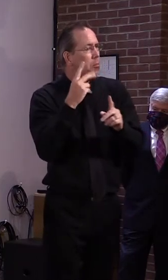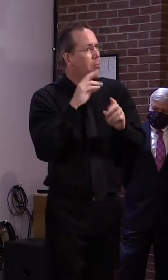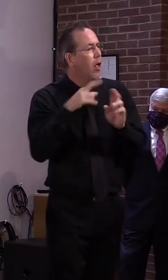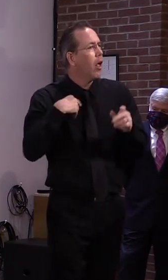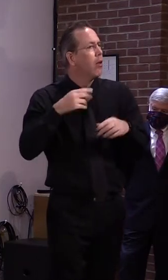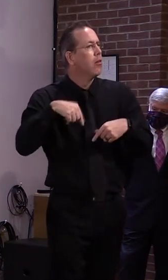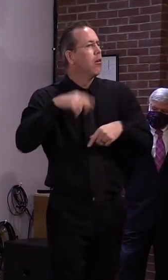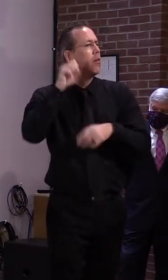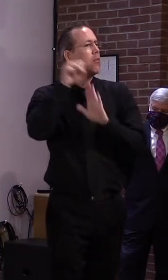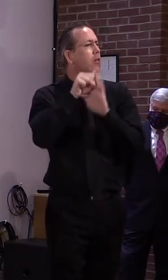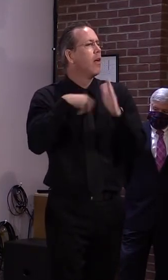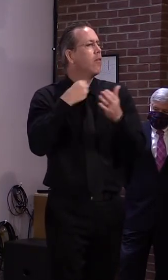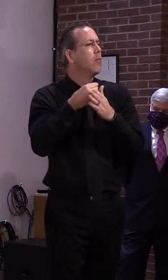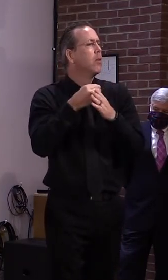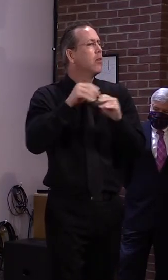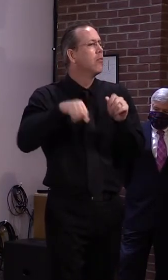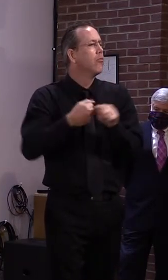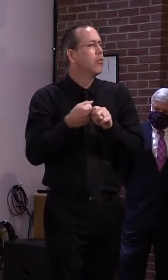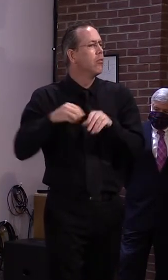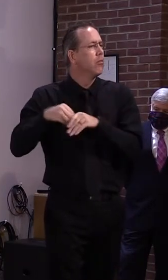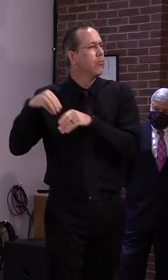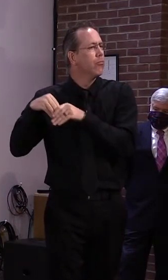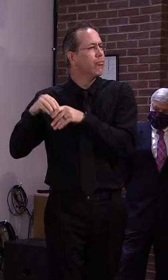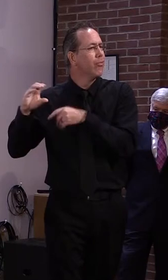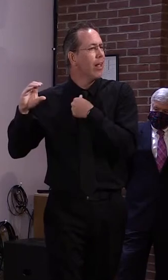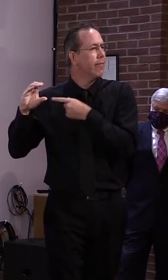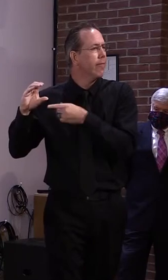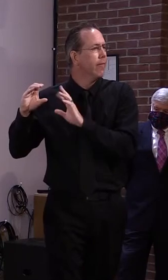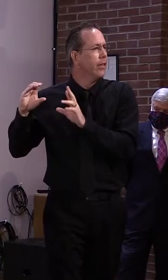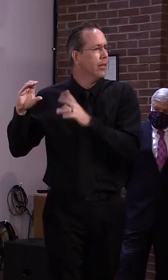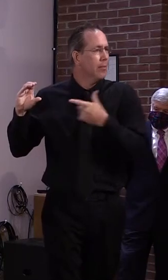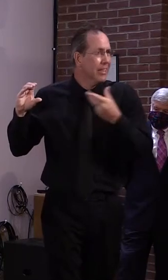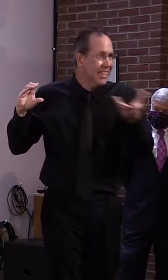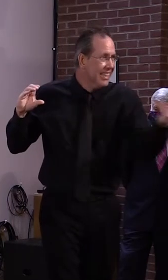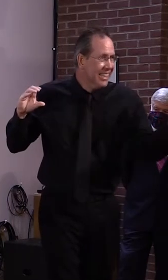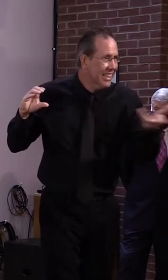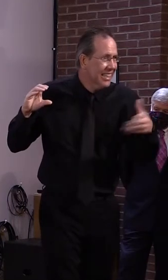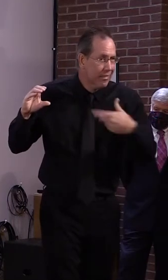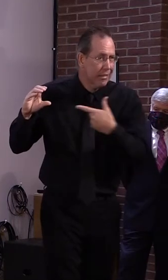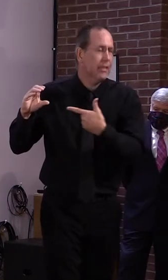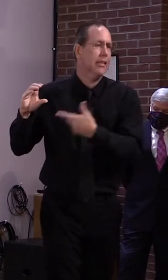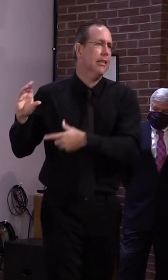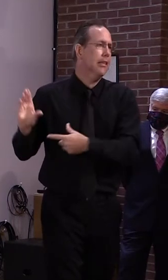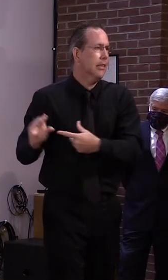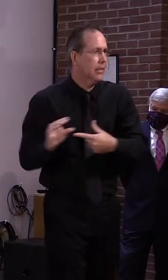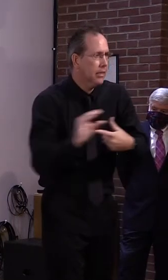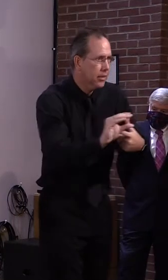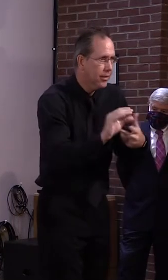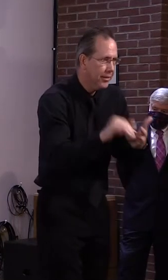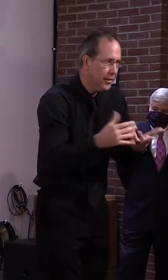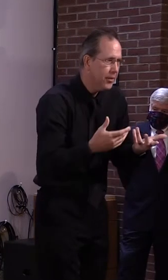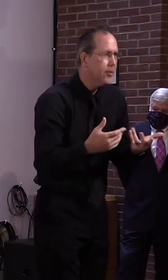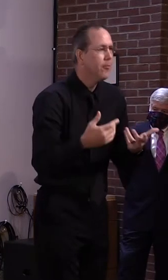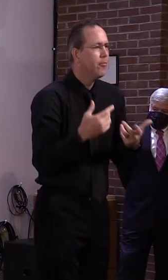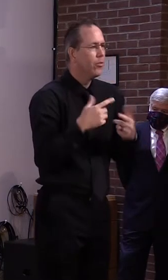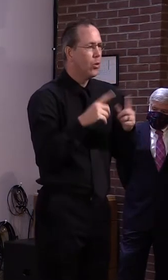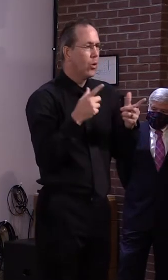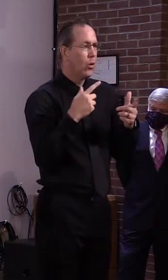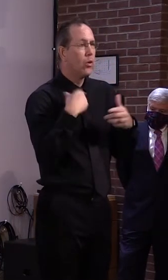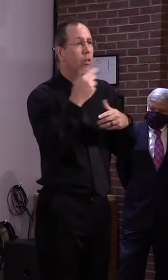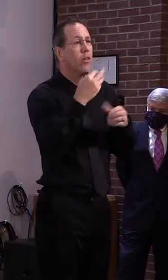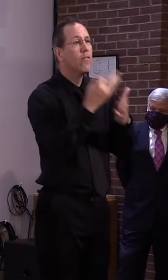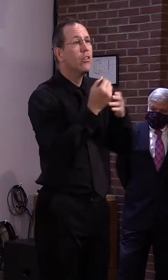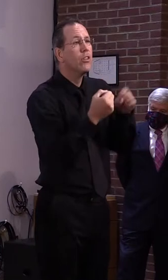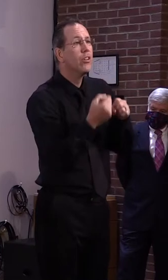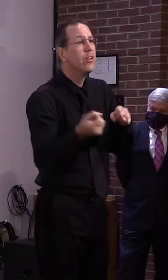surplus to get us through this next fiscal year. The one after fiscal year 22 is going to be very challenging